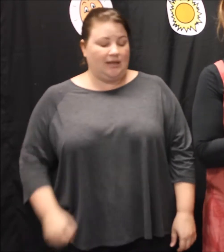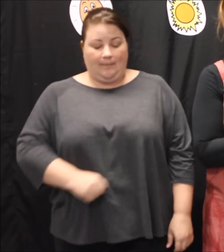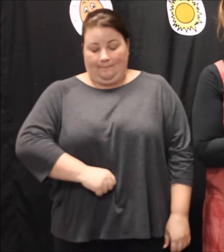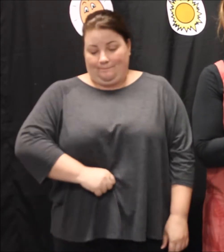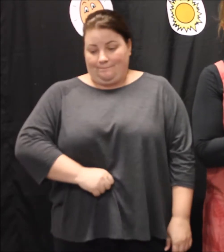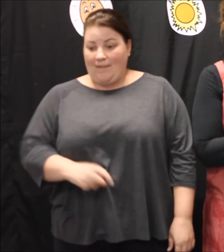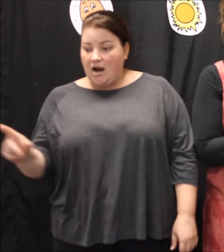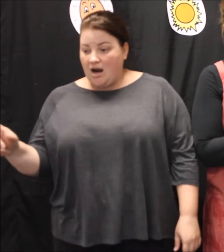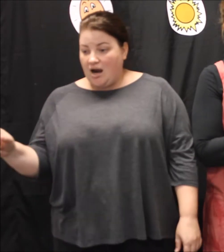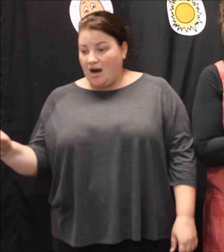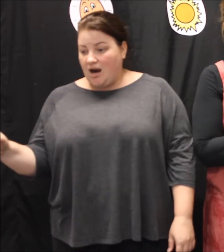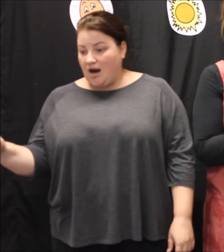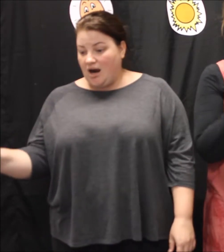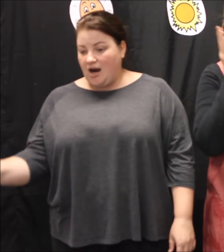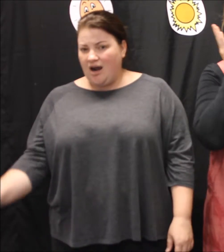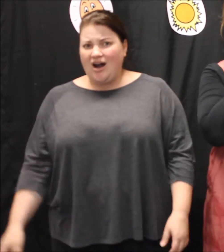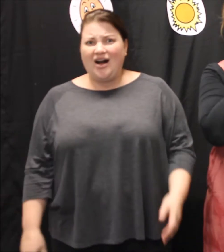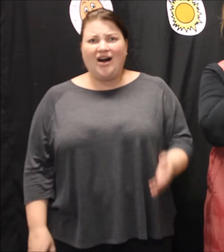Pop!